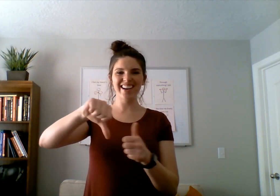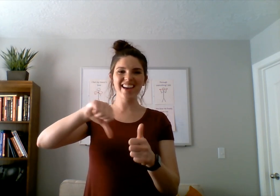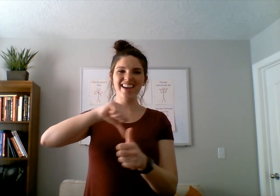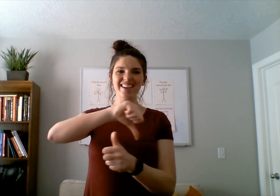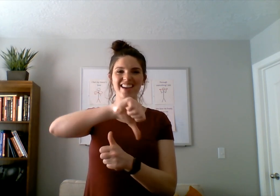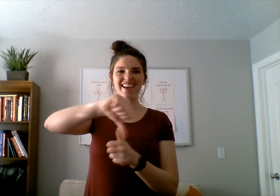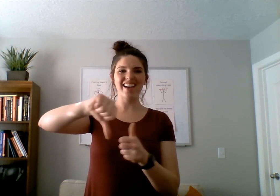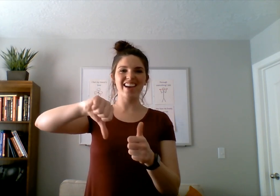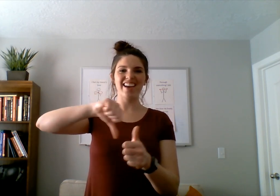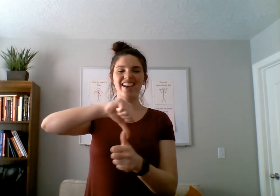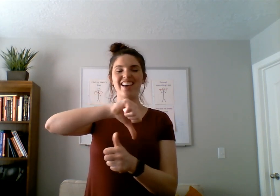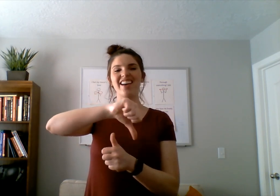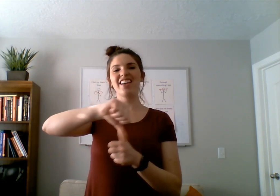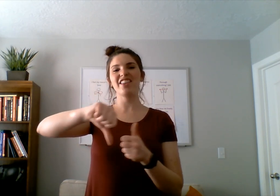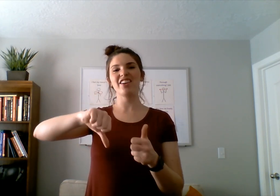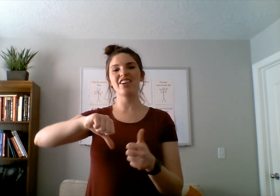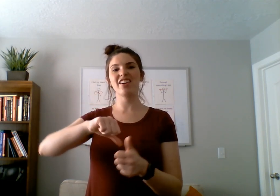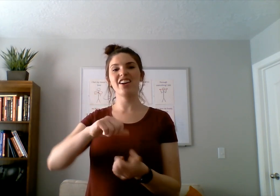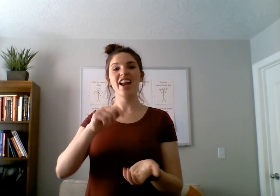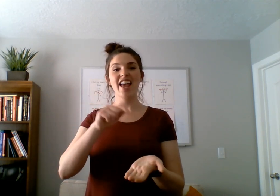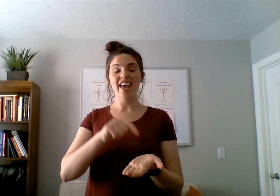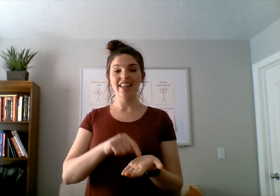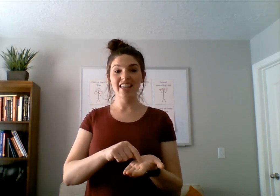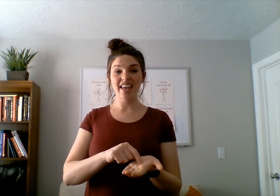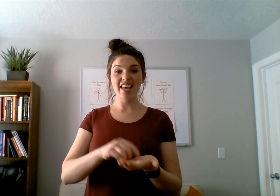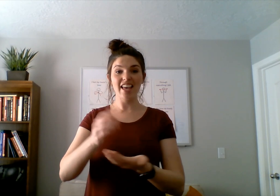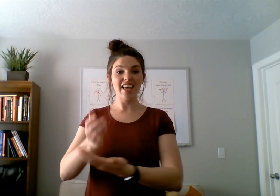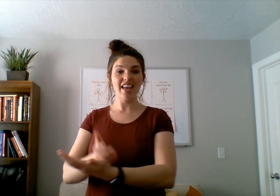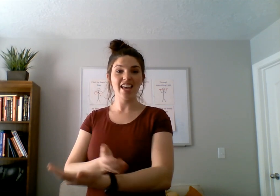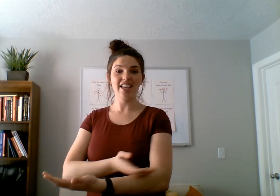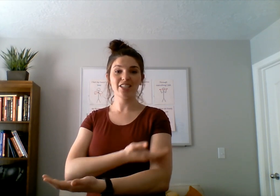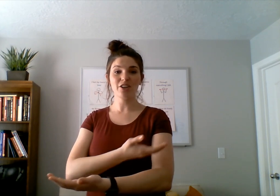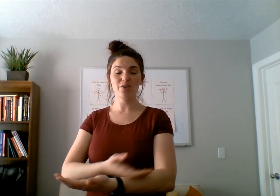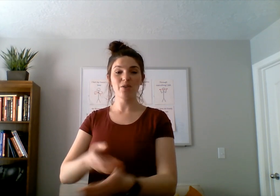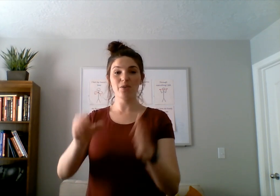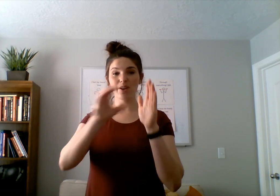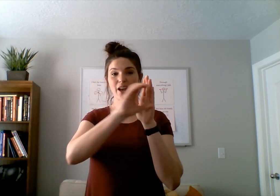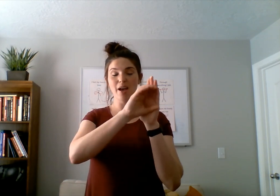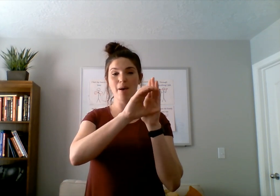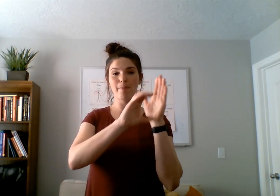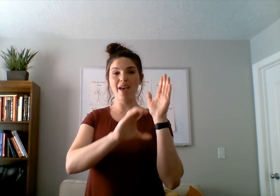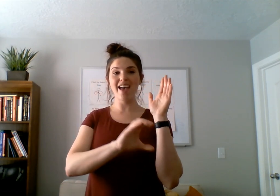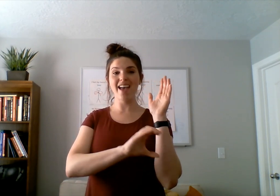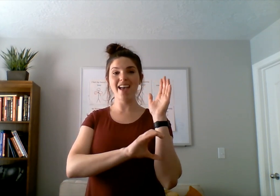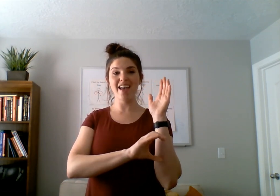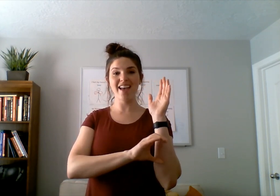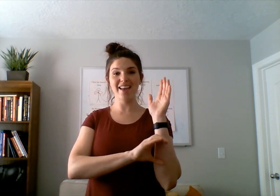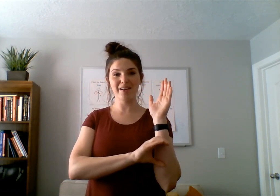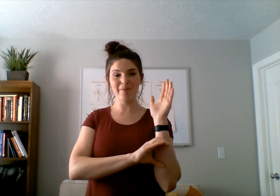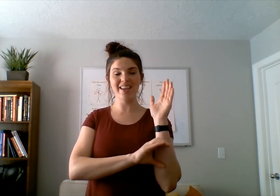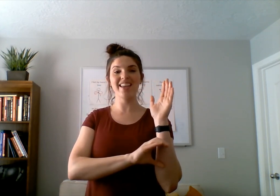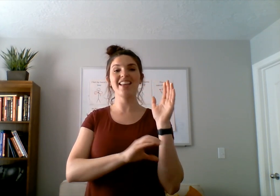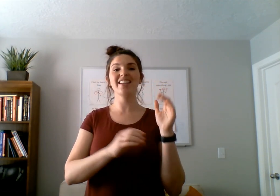another. Again. This new commandment.